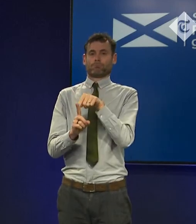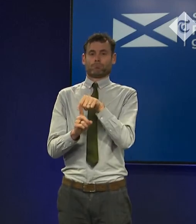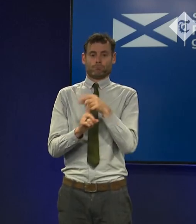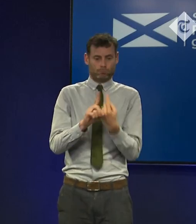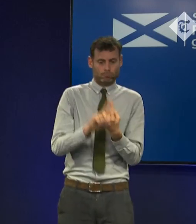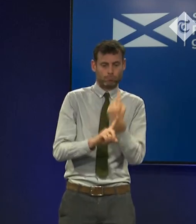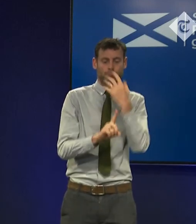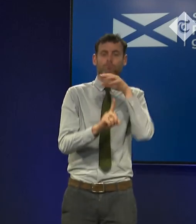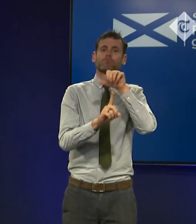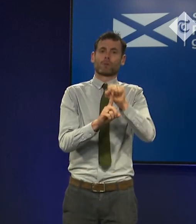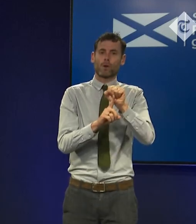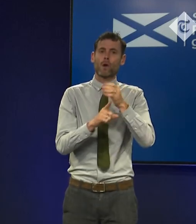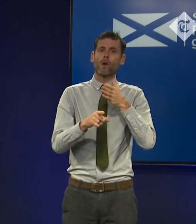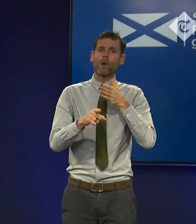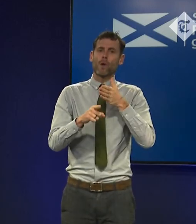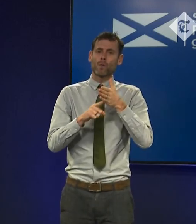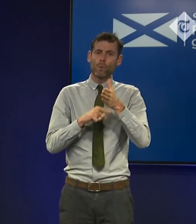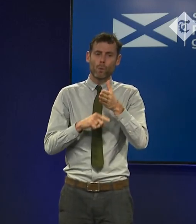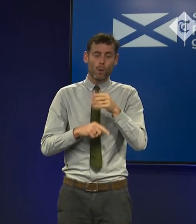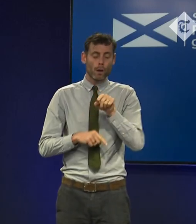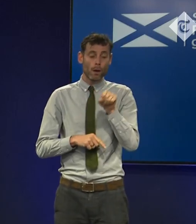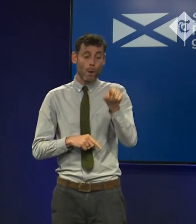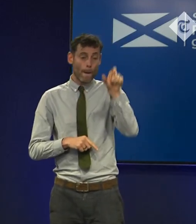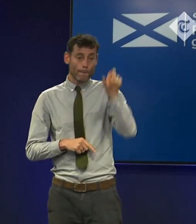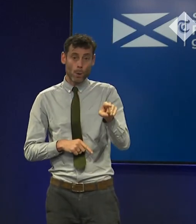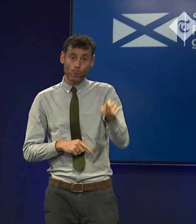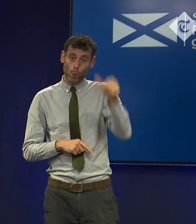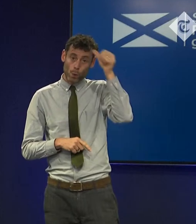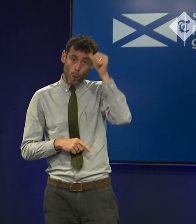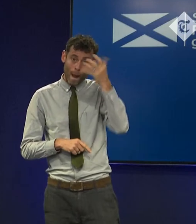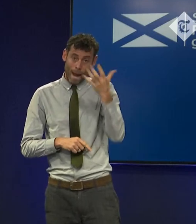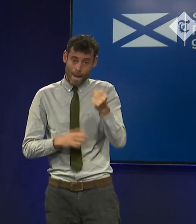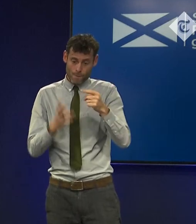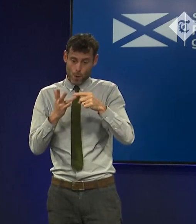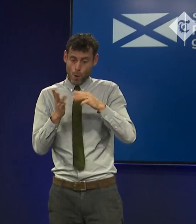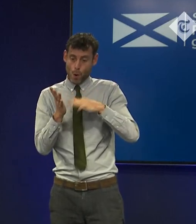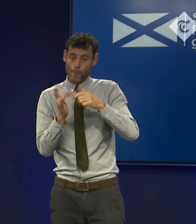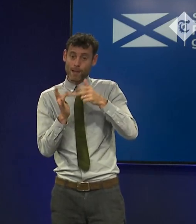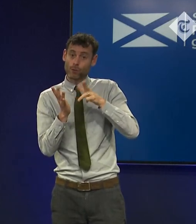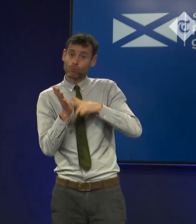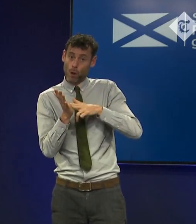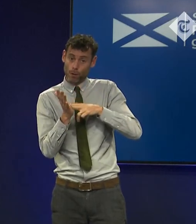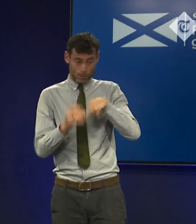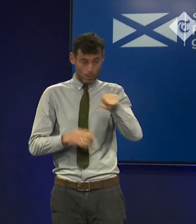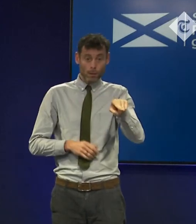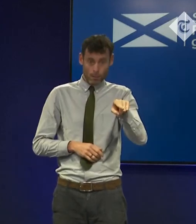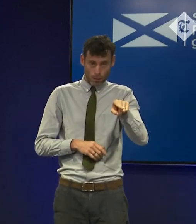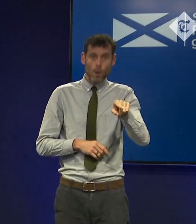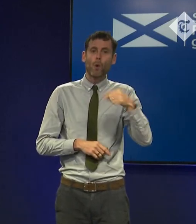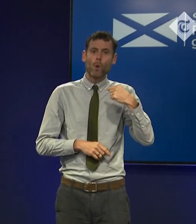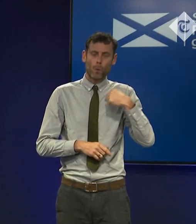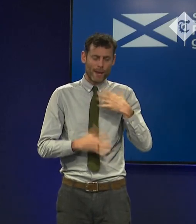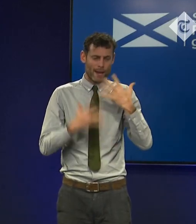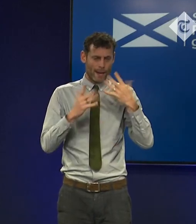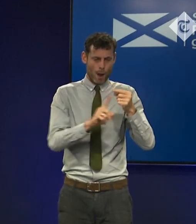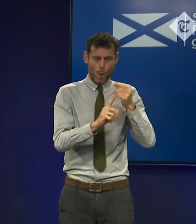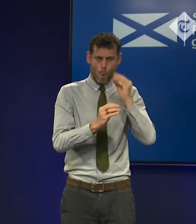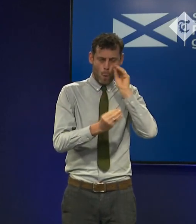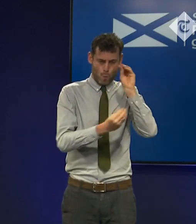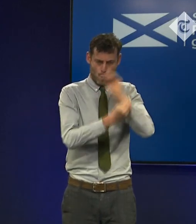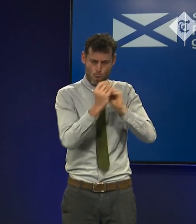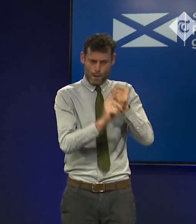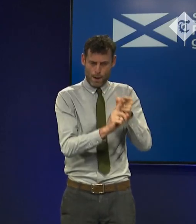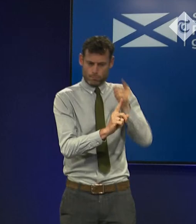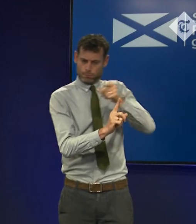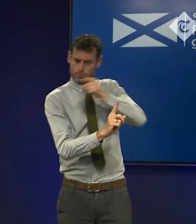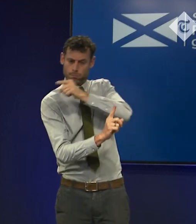process just now by targeting those cases looking for S gene target failure or S gene dropout. Now, at this moment in time, we don't have